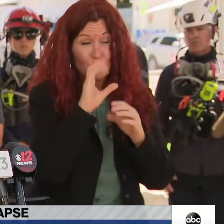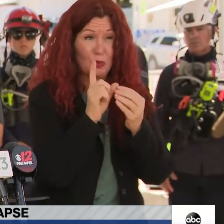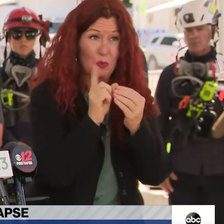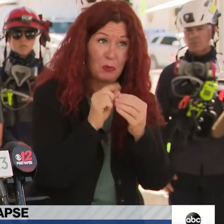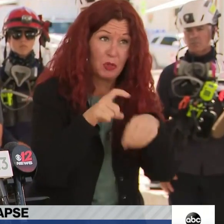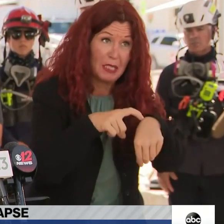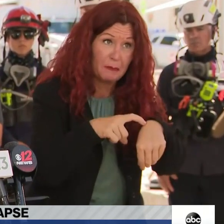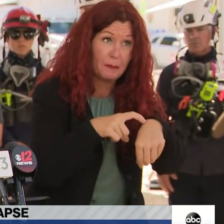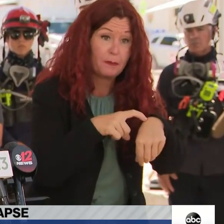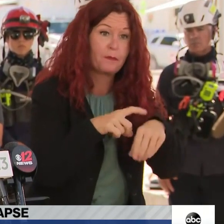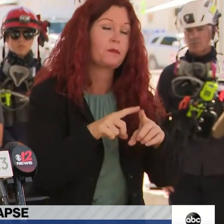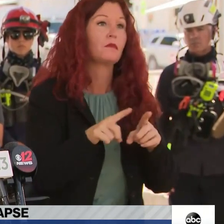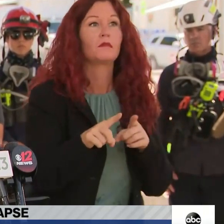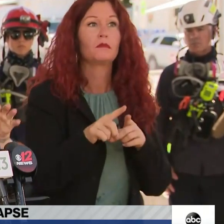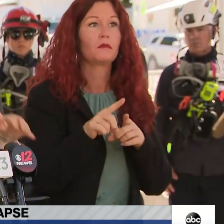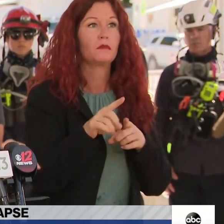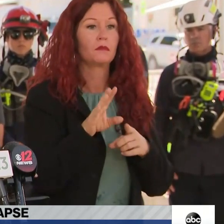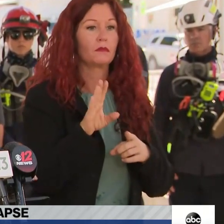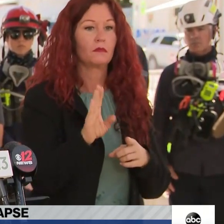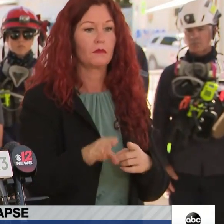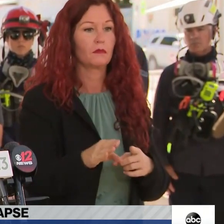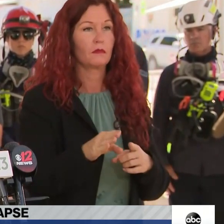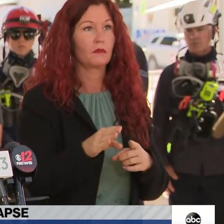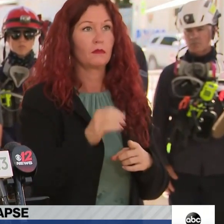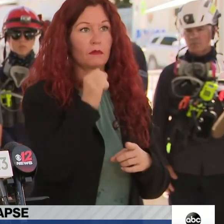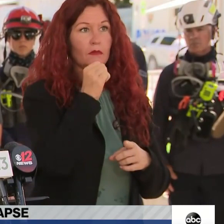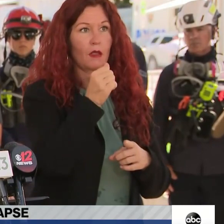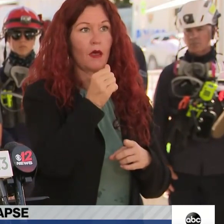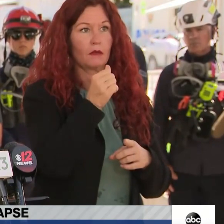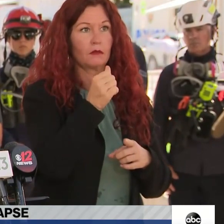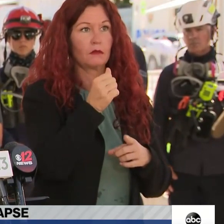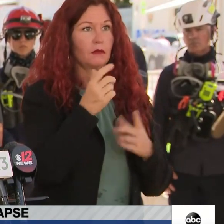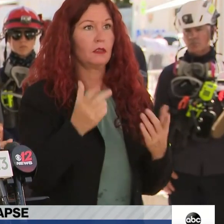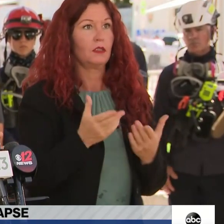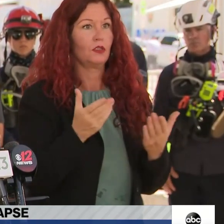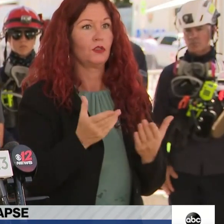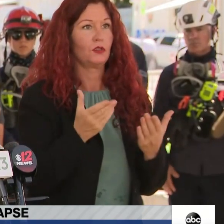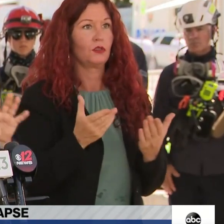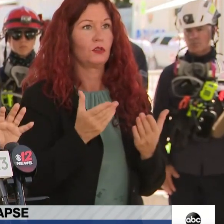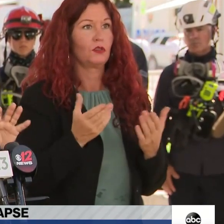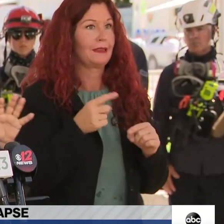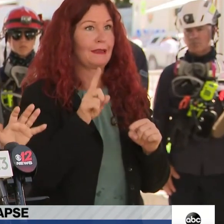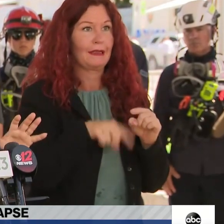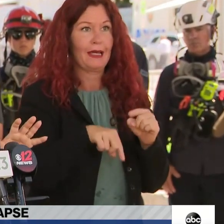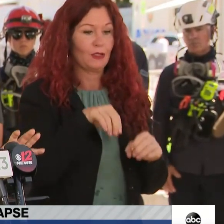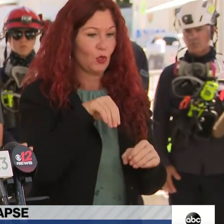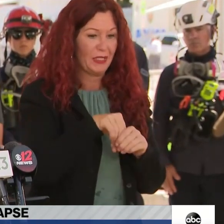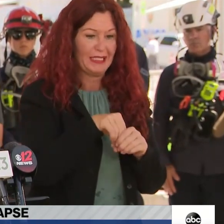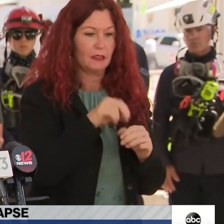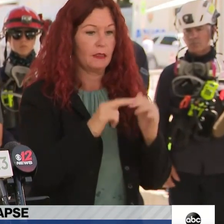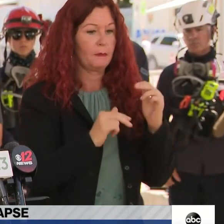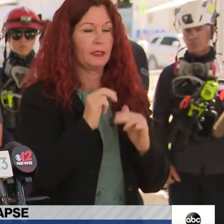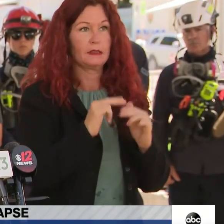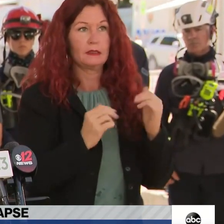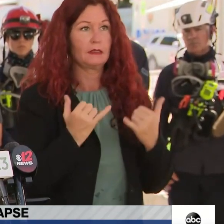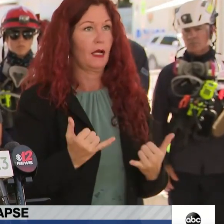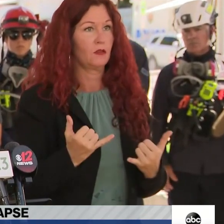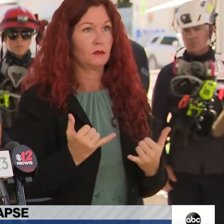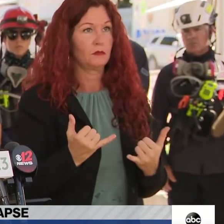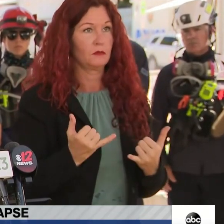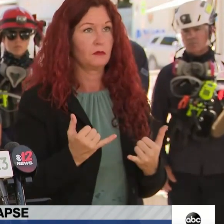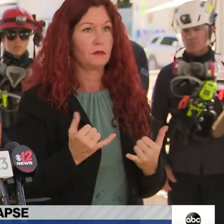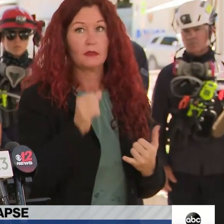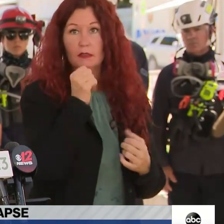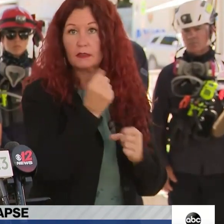very clear that they would not be doing that on site, because they are not going to be able to go into those units. It is not safe